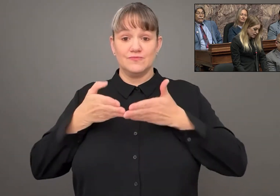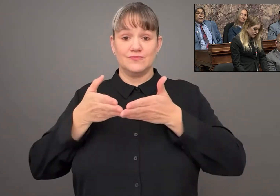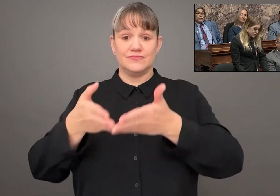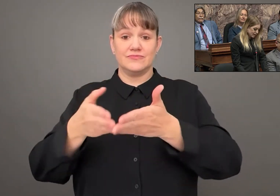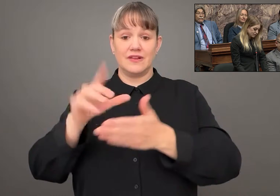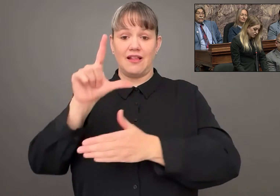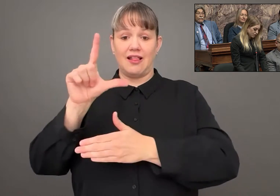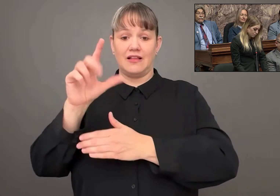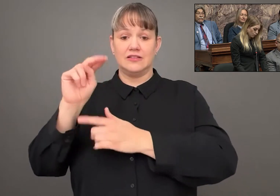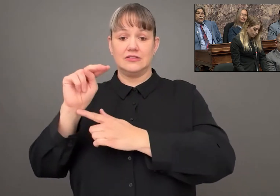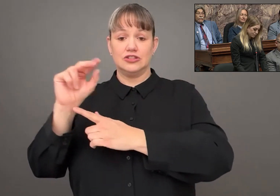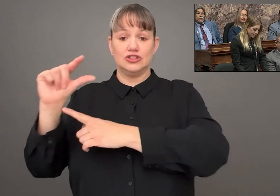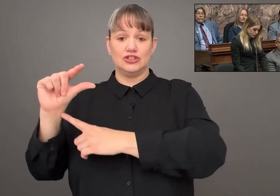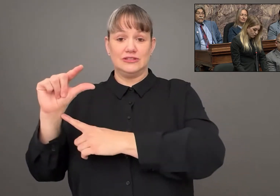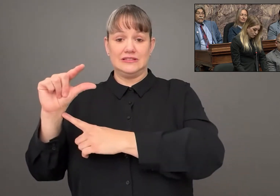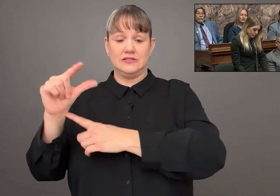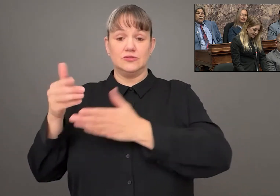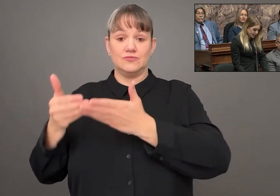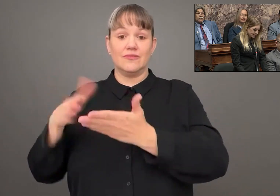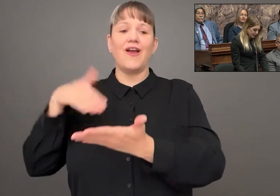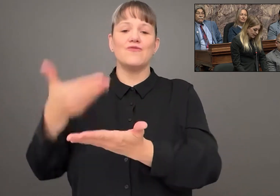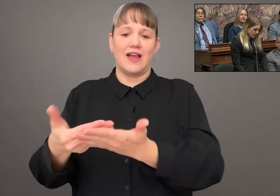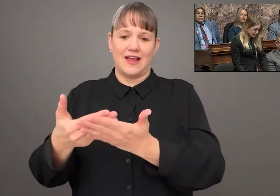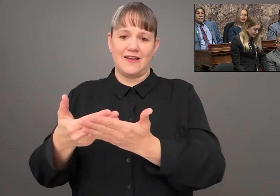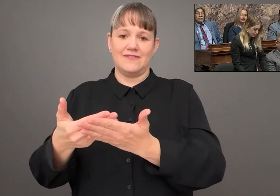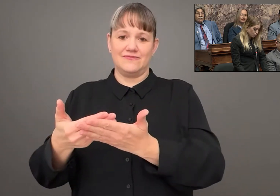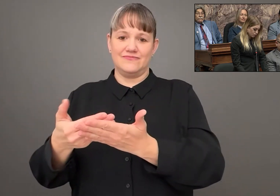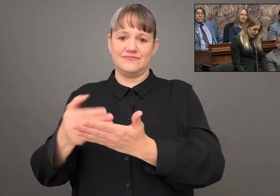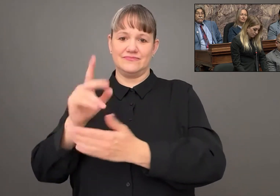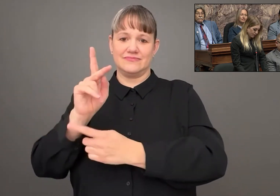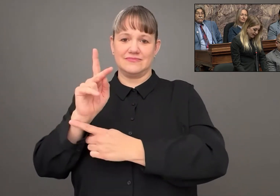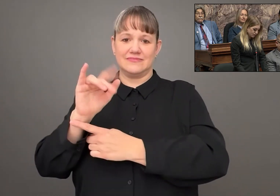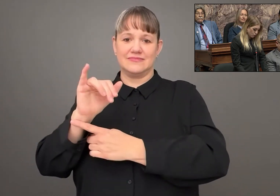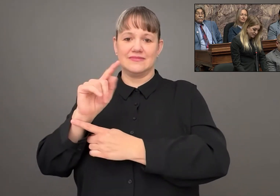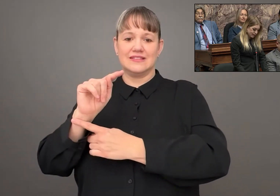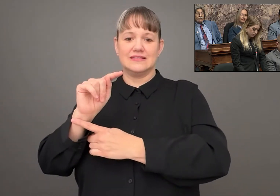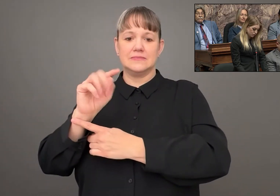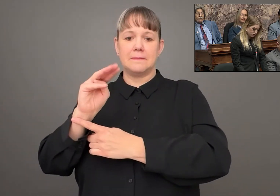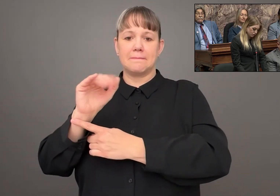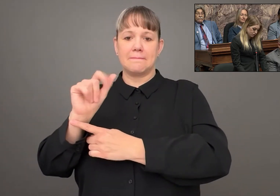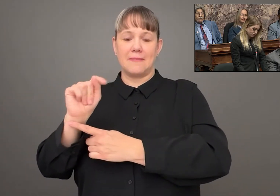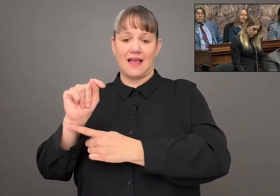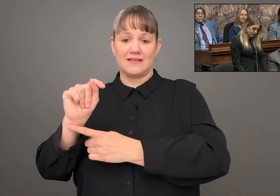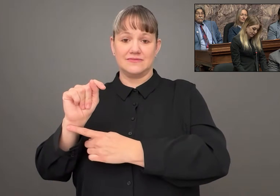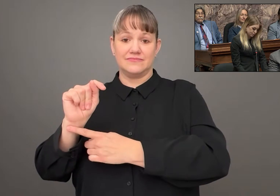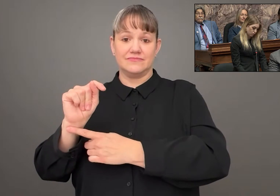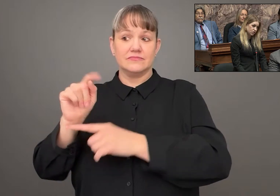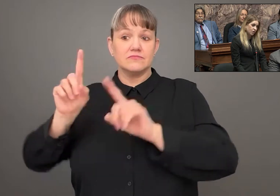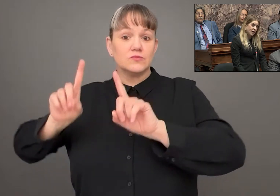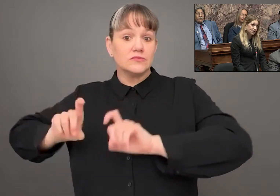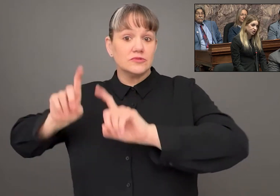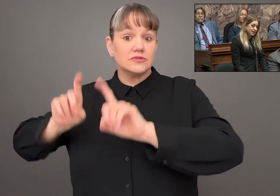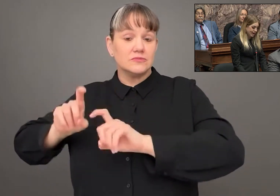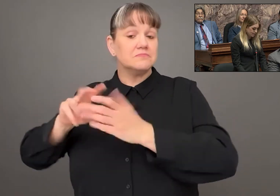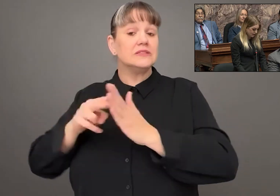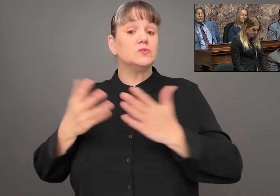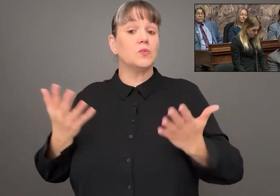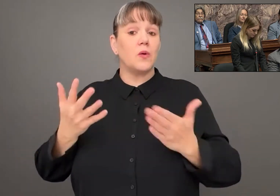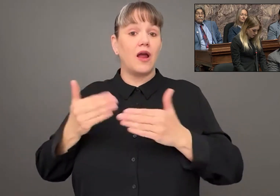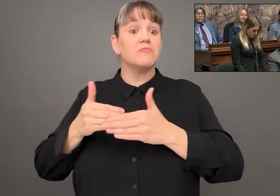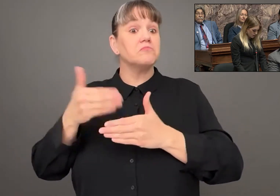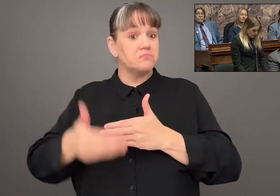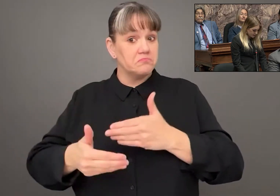process, as the LNG on board will be used for equipment testing and system cool down, bringing us one step closer to first exports from LNG